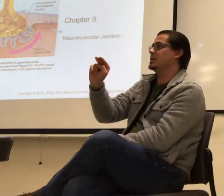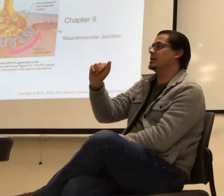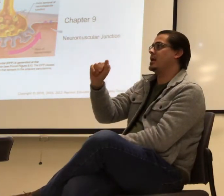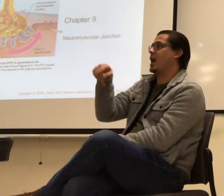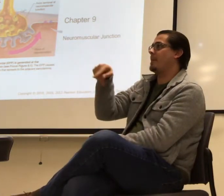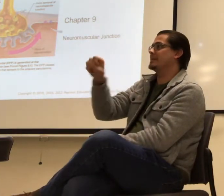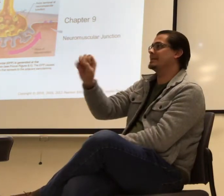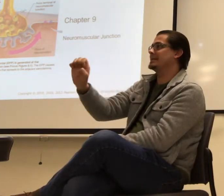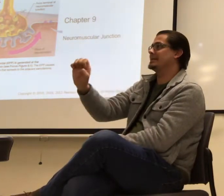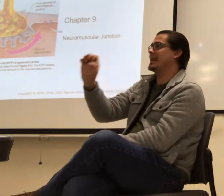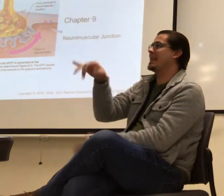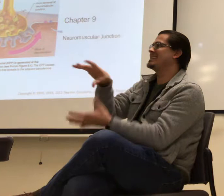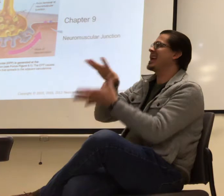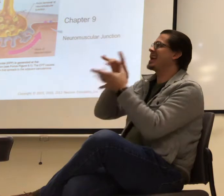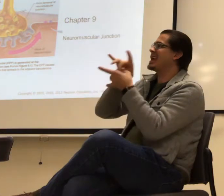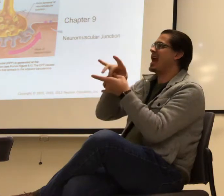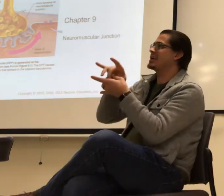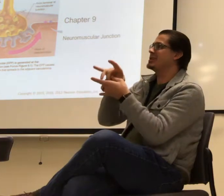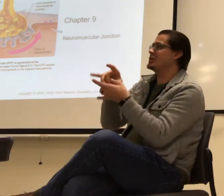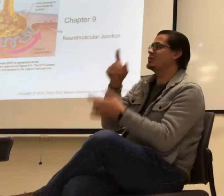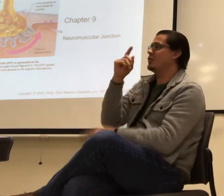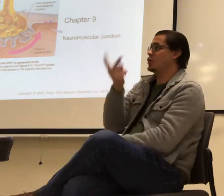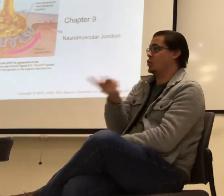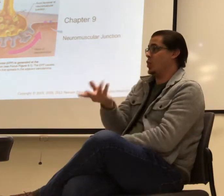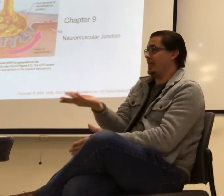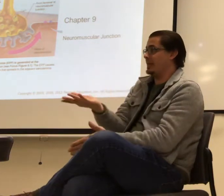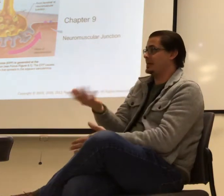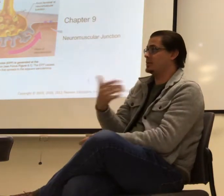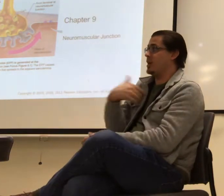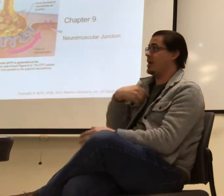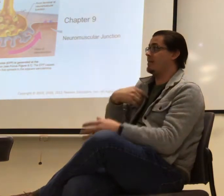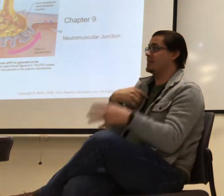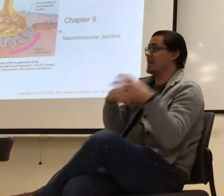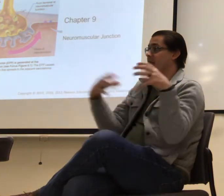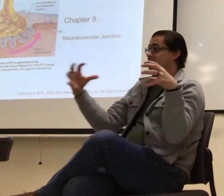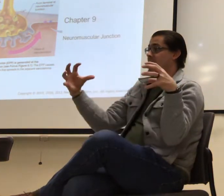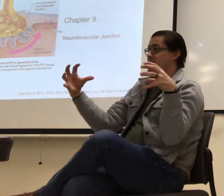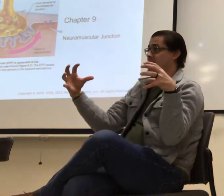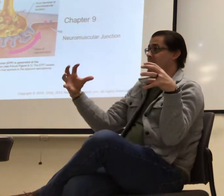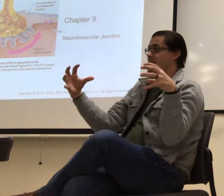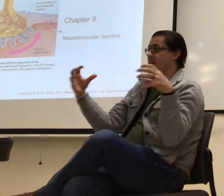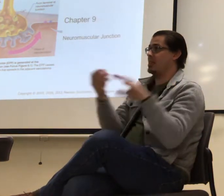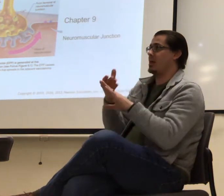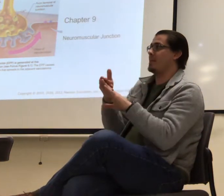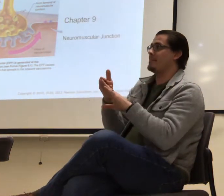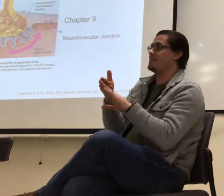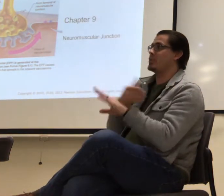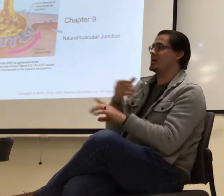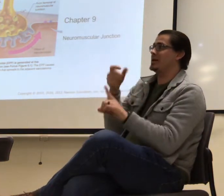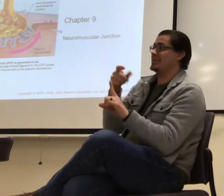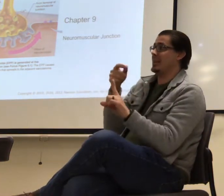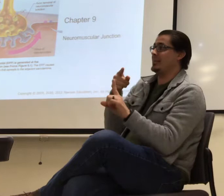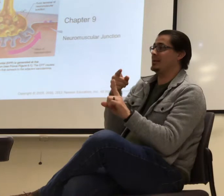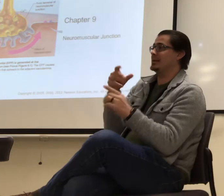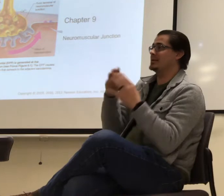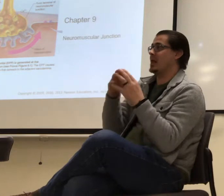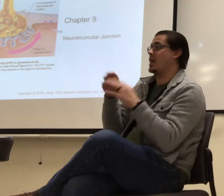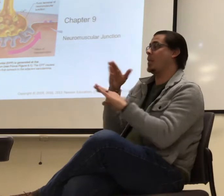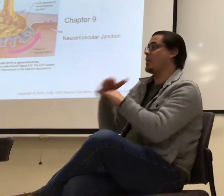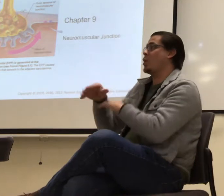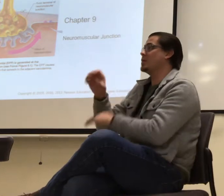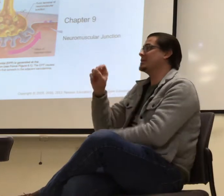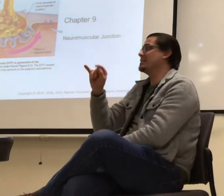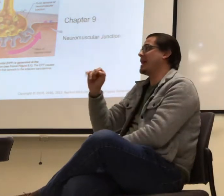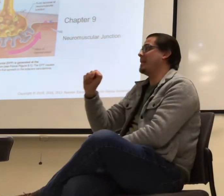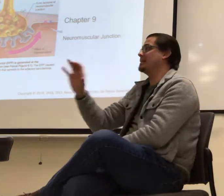A synapse is a connection between two things. So we have two cells, a presynaptic cell and a postsynaptic cell.